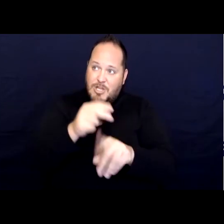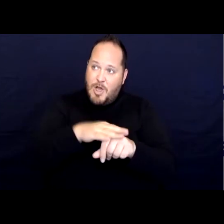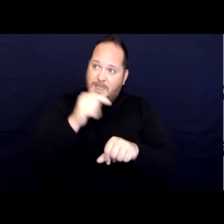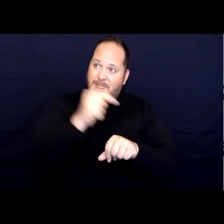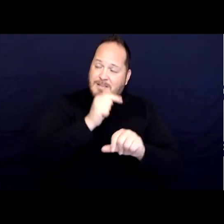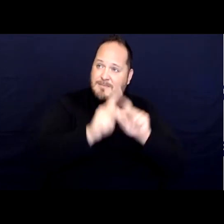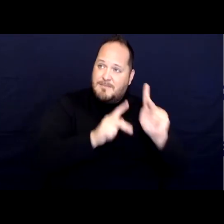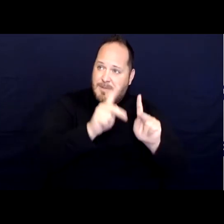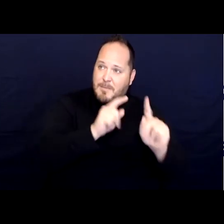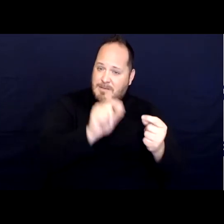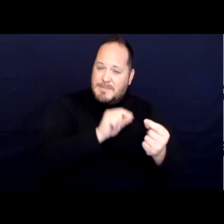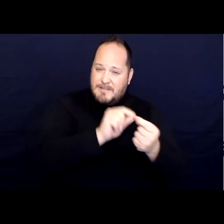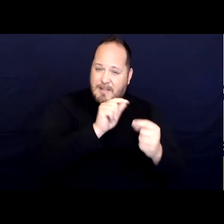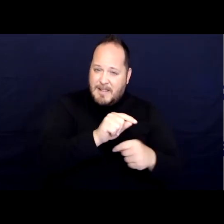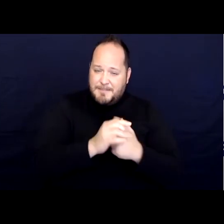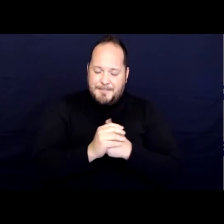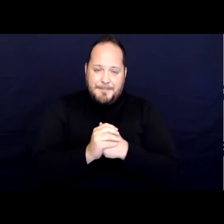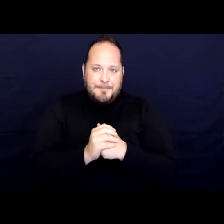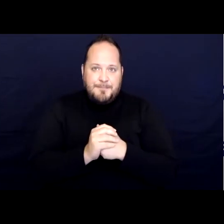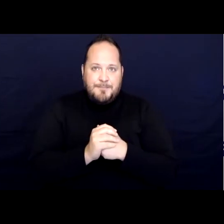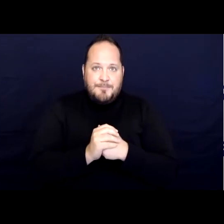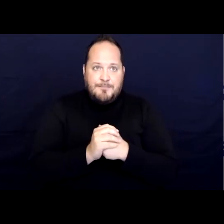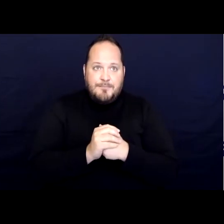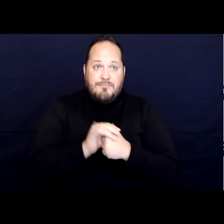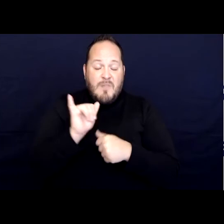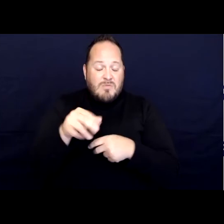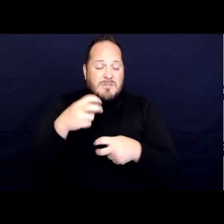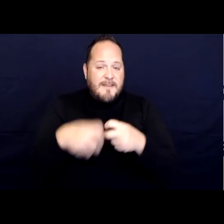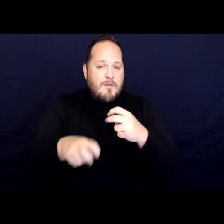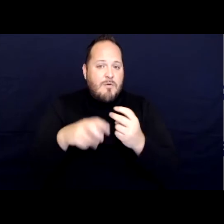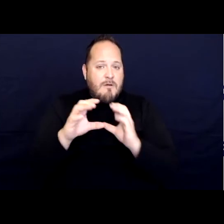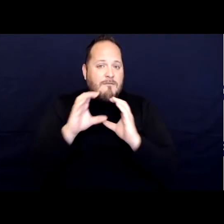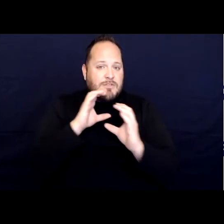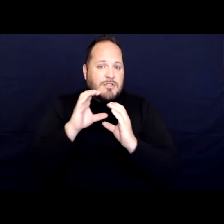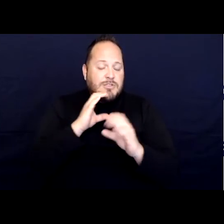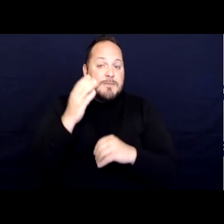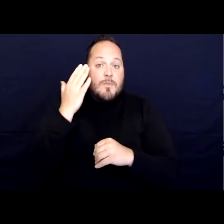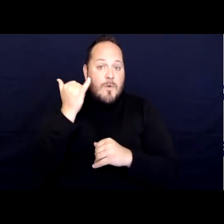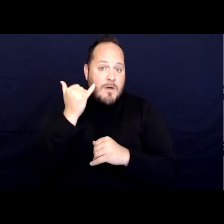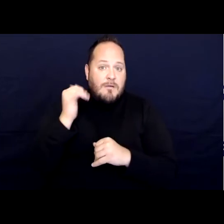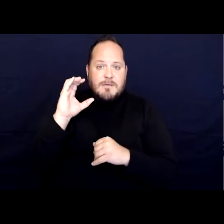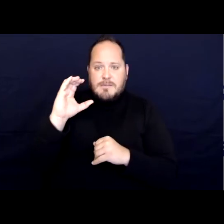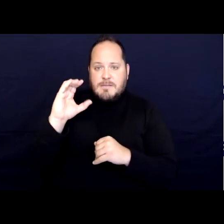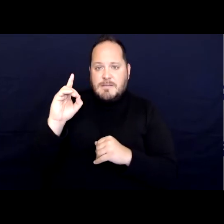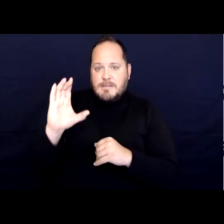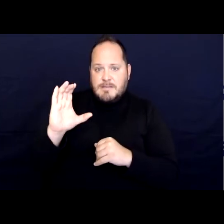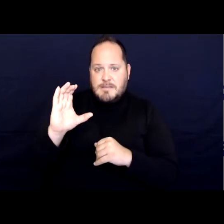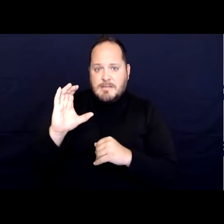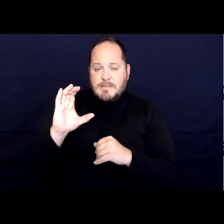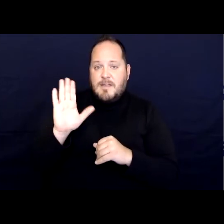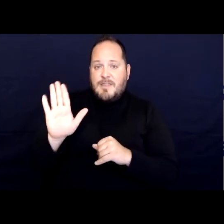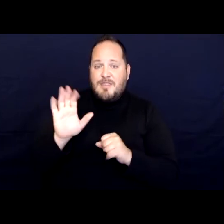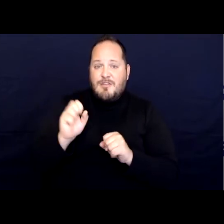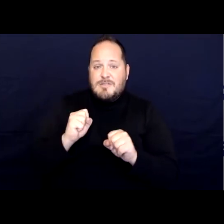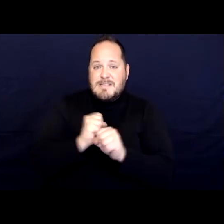Uh, it was a difficult conversation to have because the CDC statistics at this